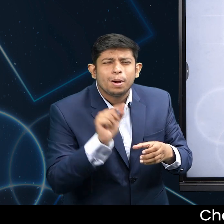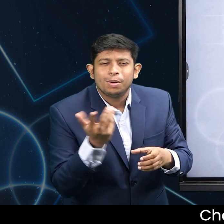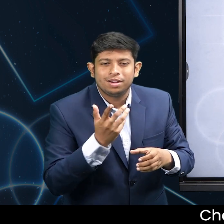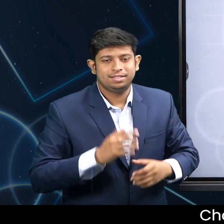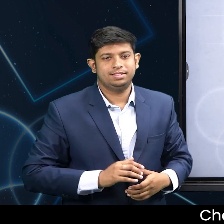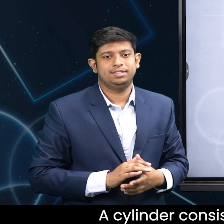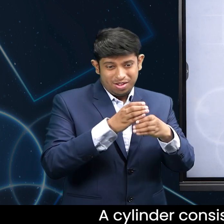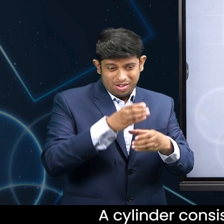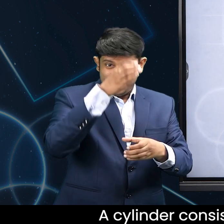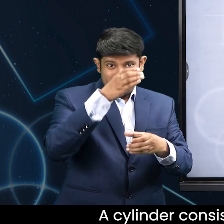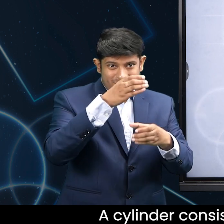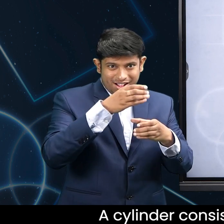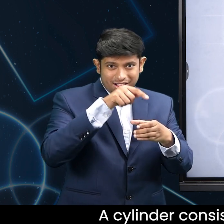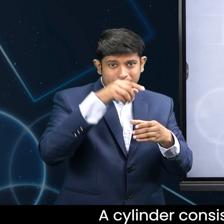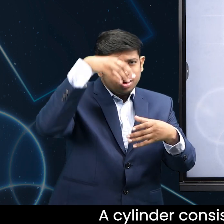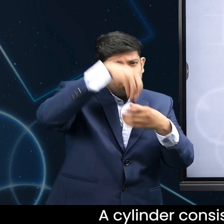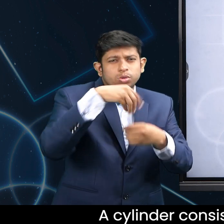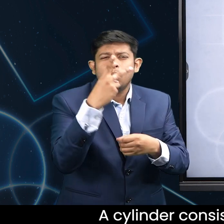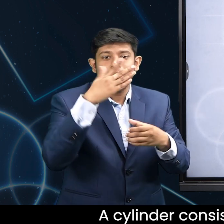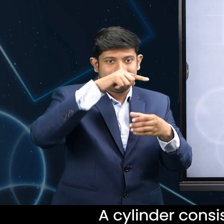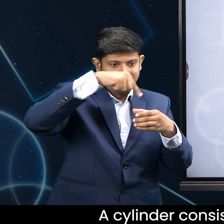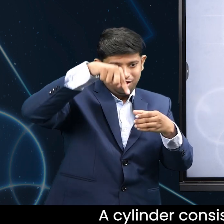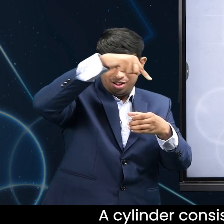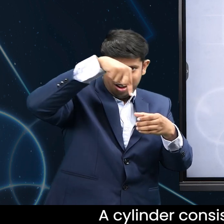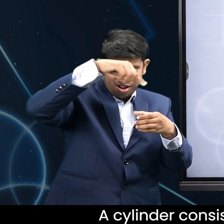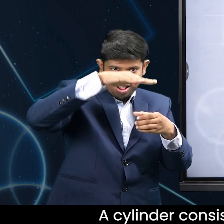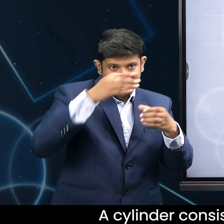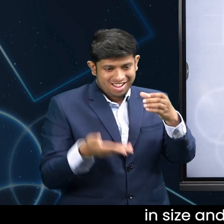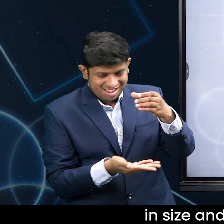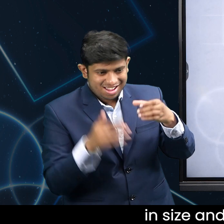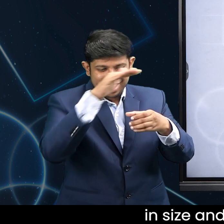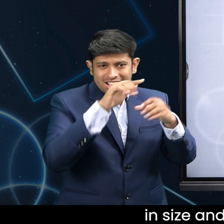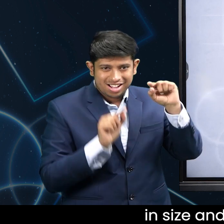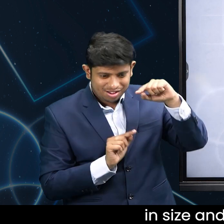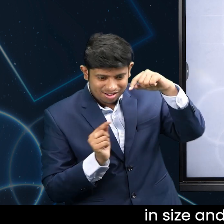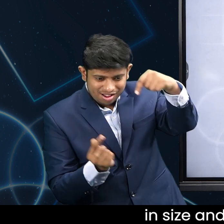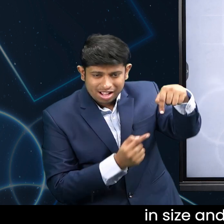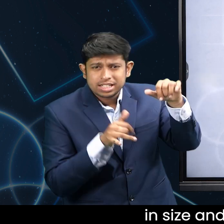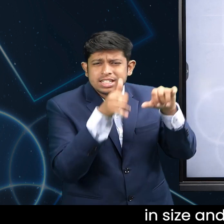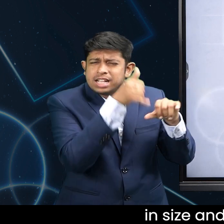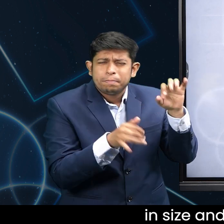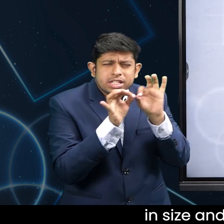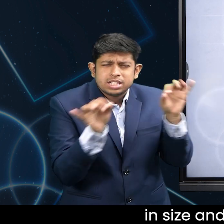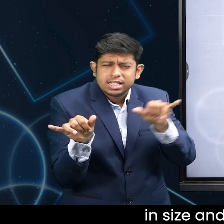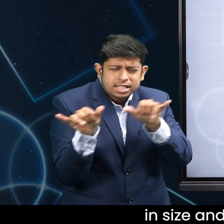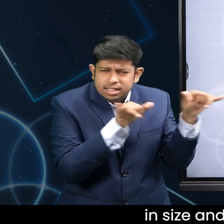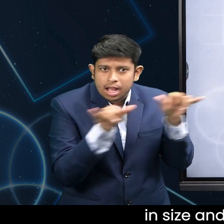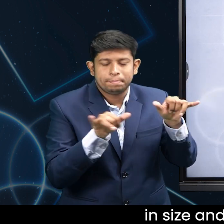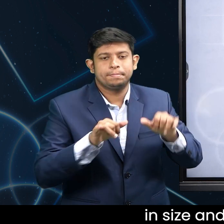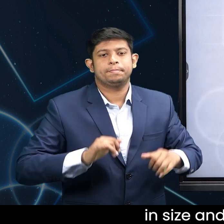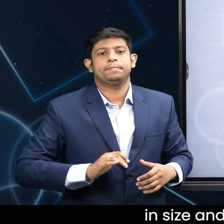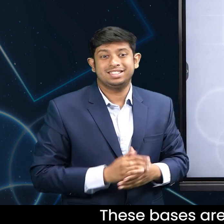Characteristics of a cylinder. A cylinder consists of two circular bases that are equal in size and shape and lie in